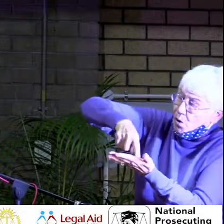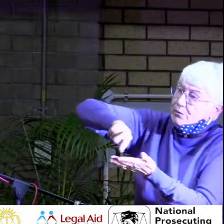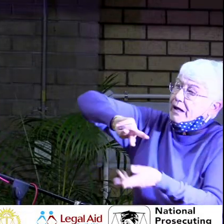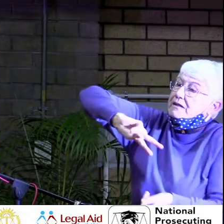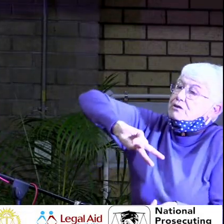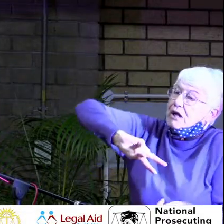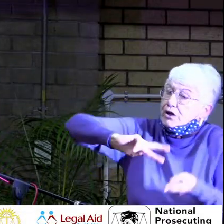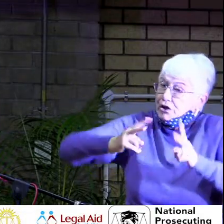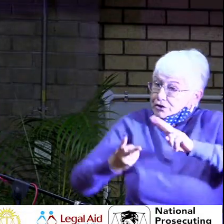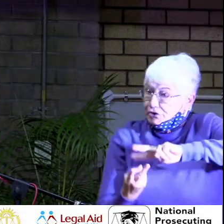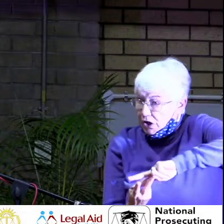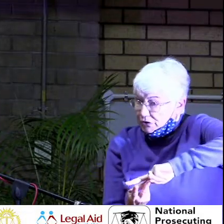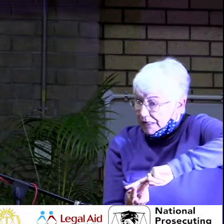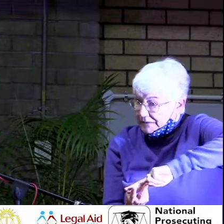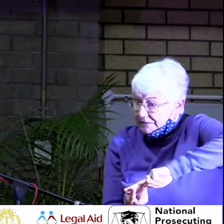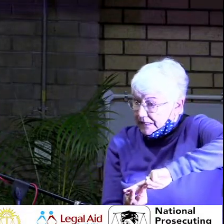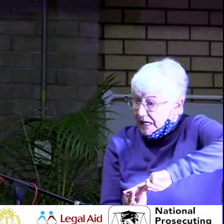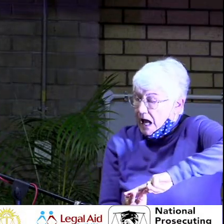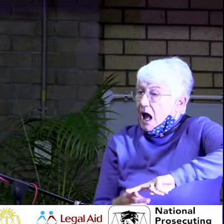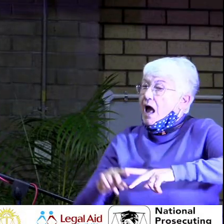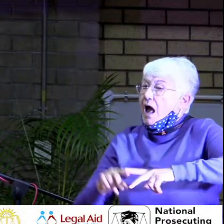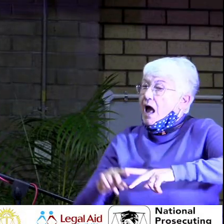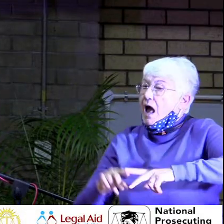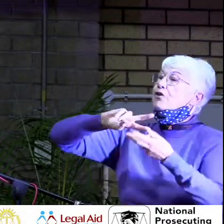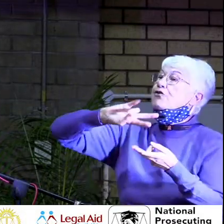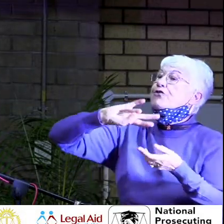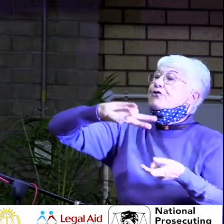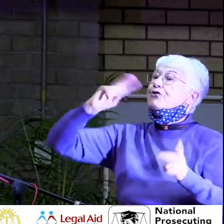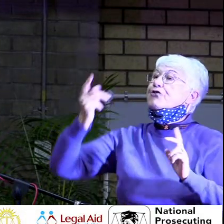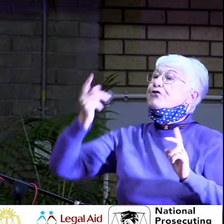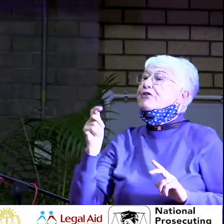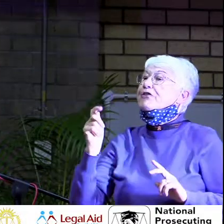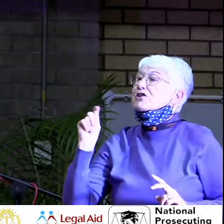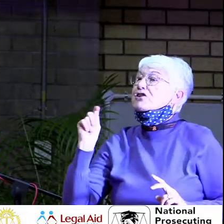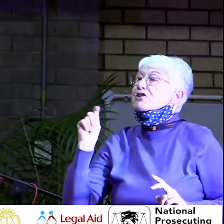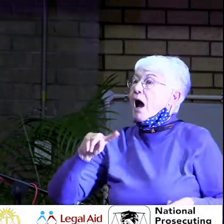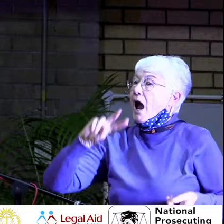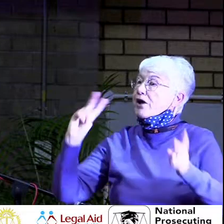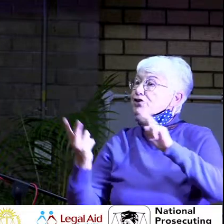whereby radical economic transformation is a turning point